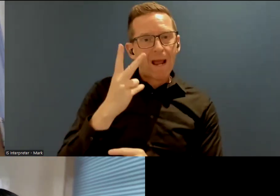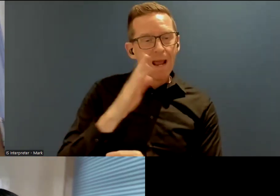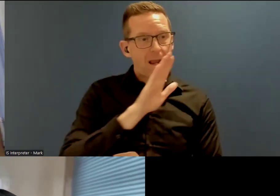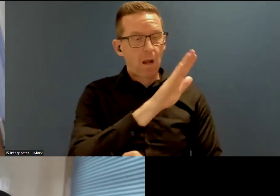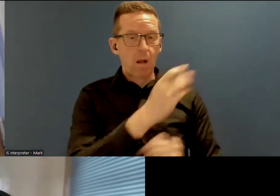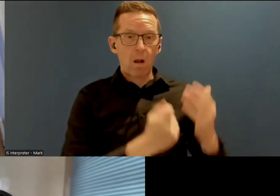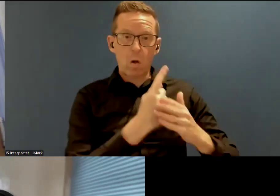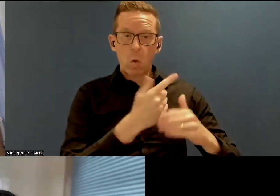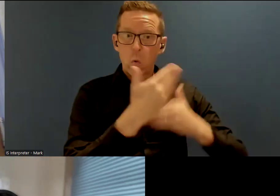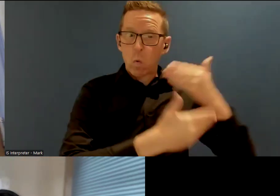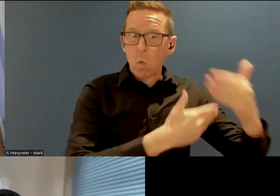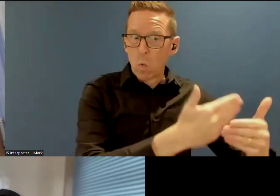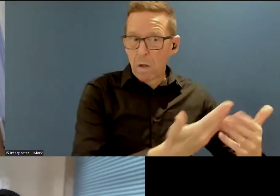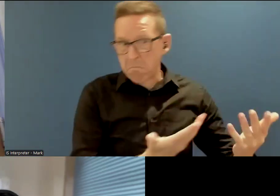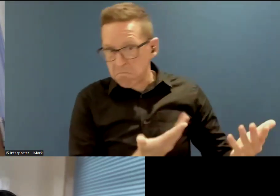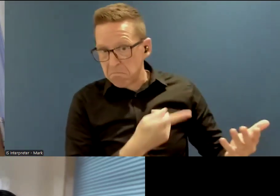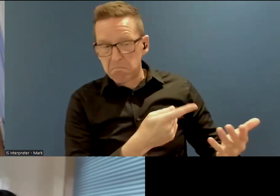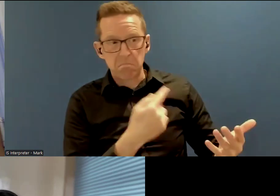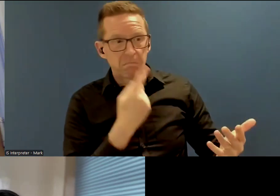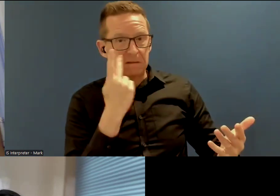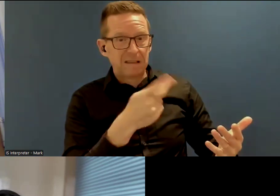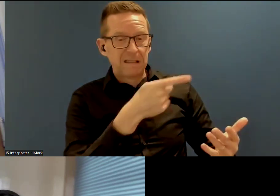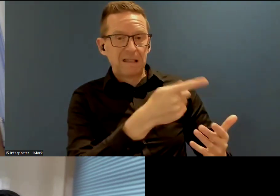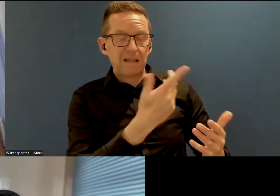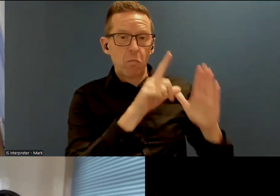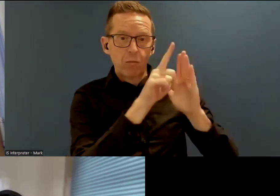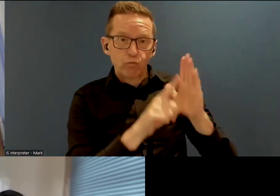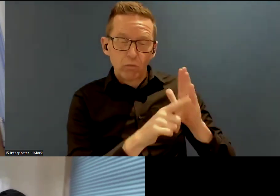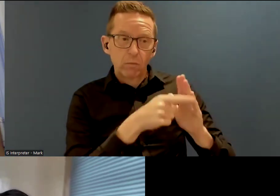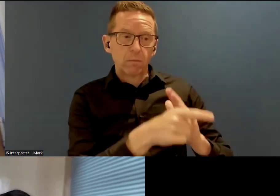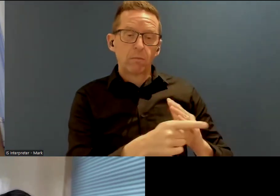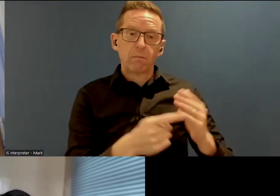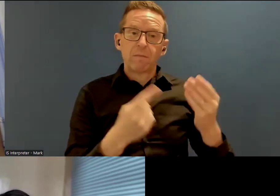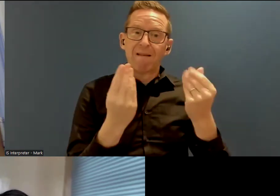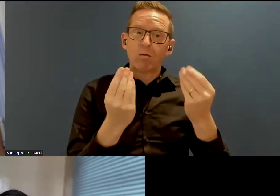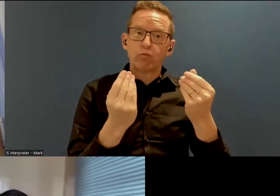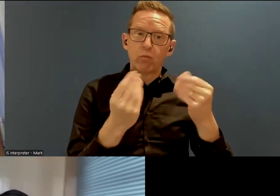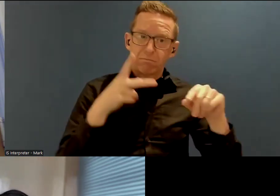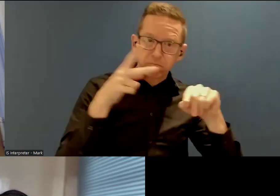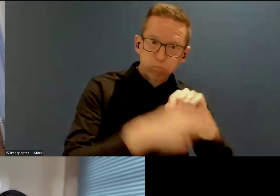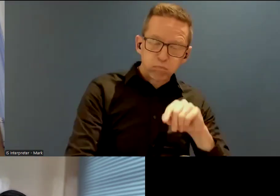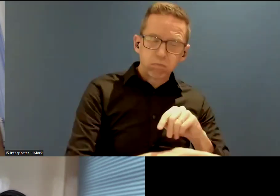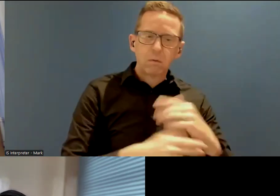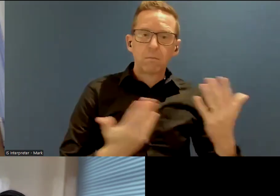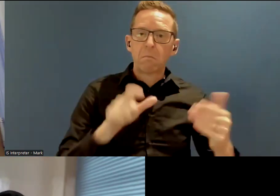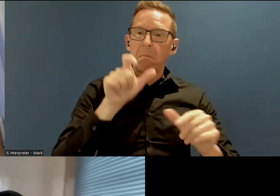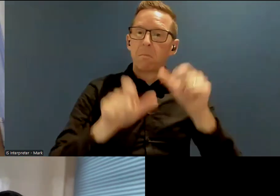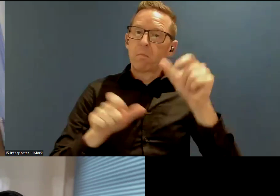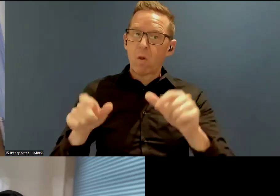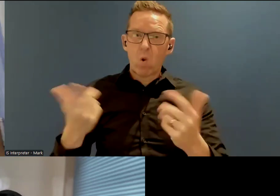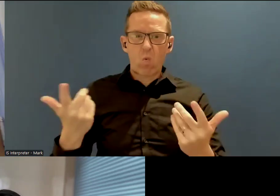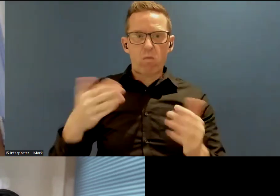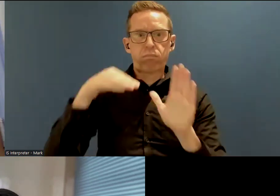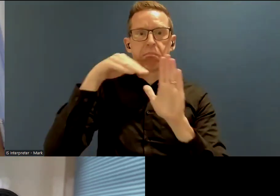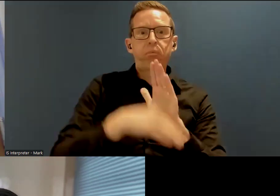as well as the impact of financial cuts, which could impact people and push them into situations of institutionalization,